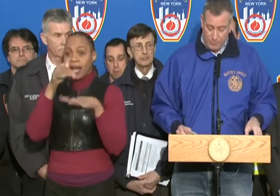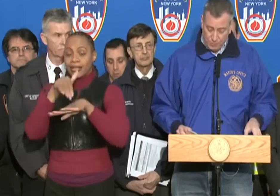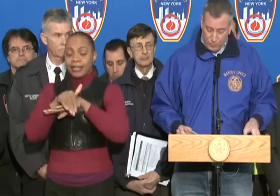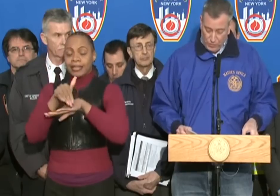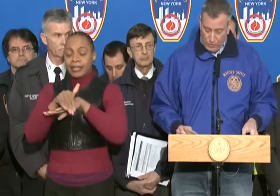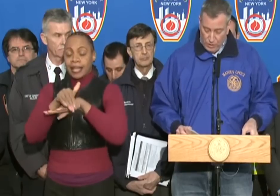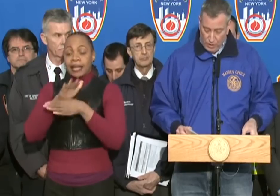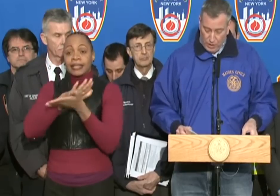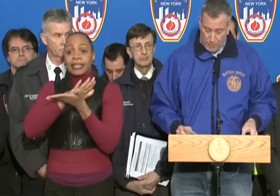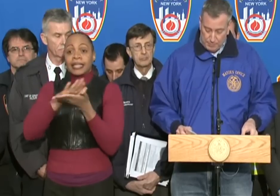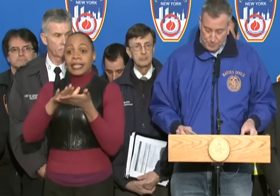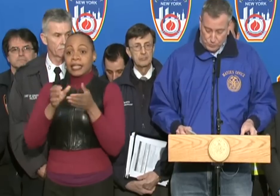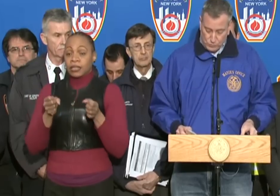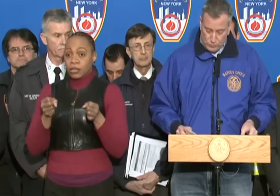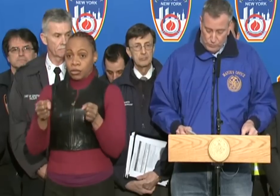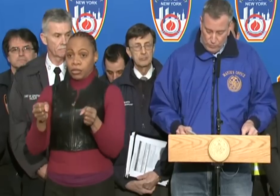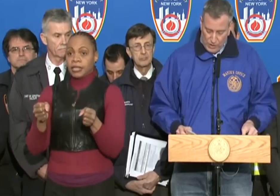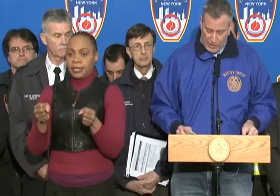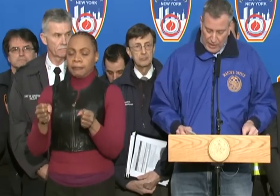streets.